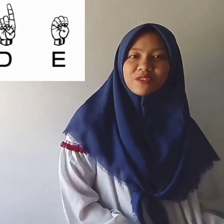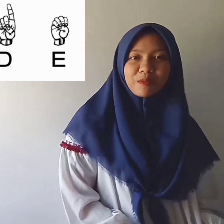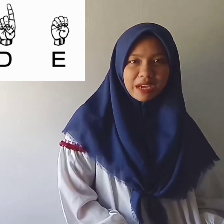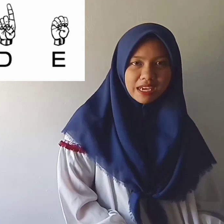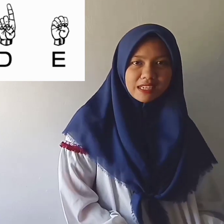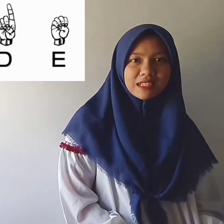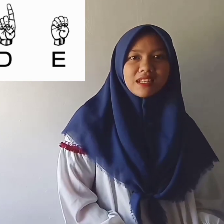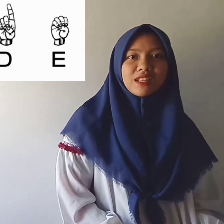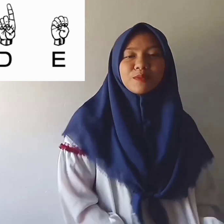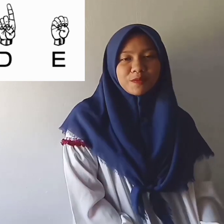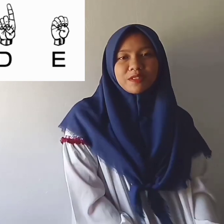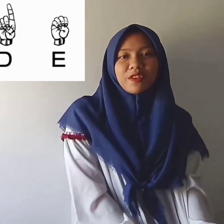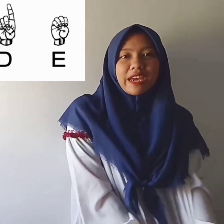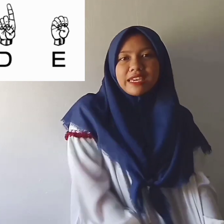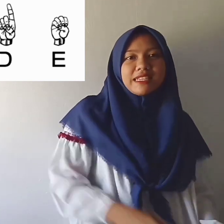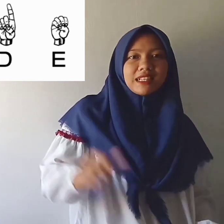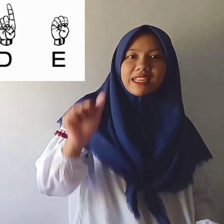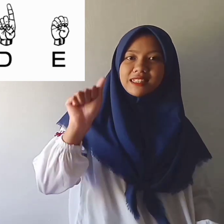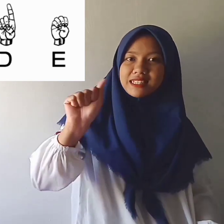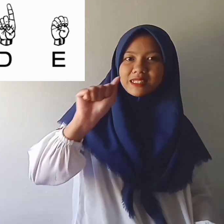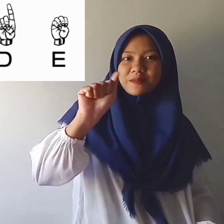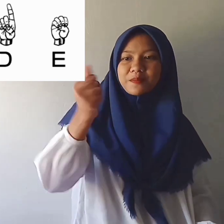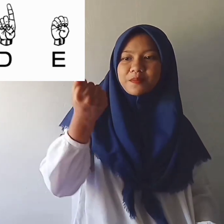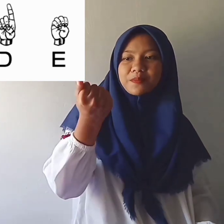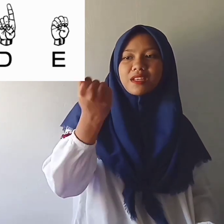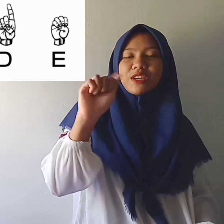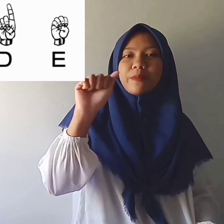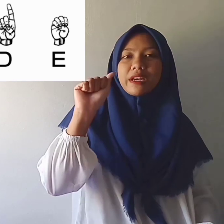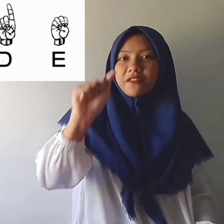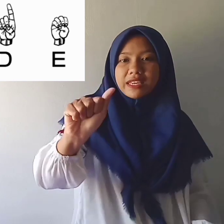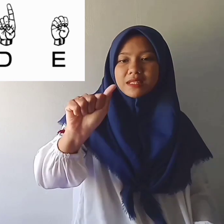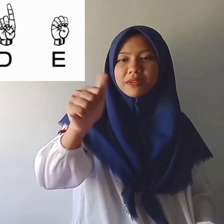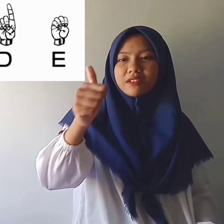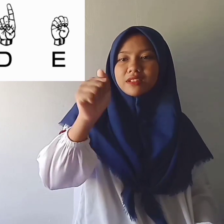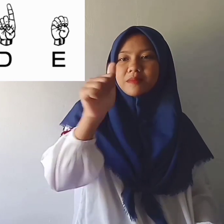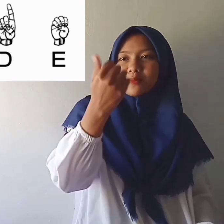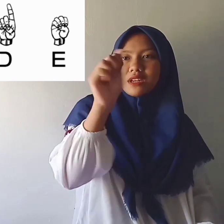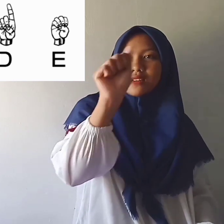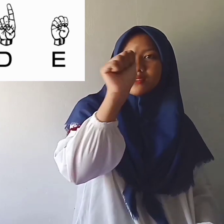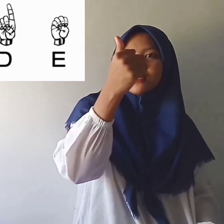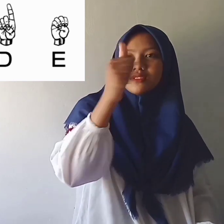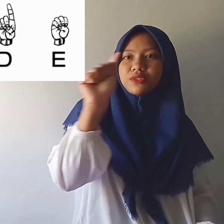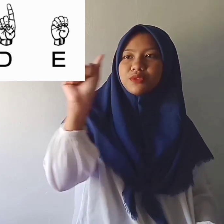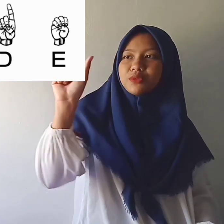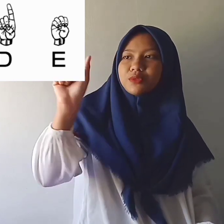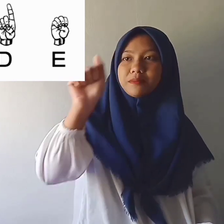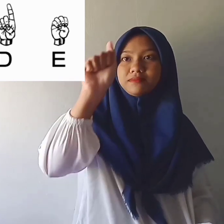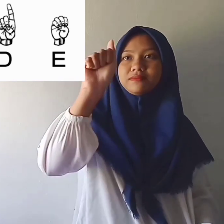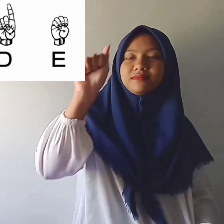from A. The movement for A is like this. You make a fist, but your thumb is point up like